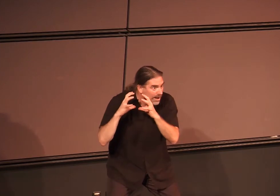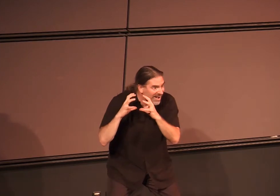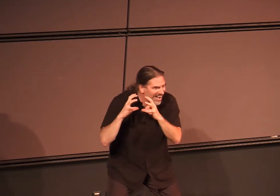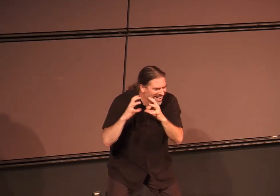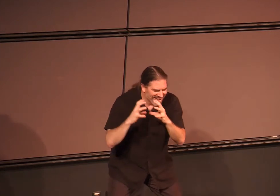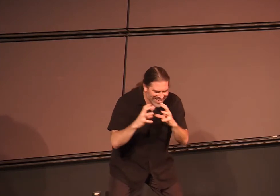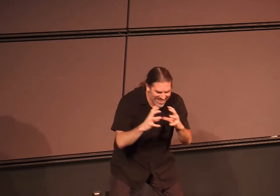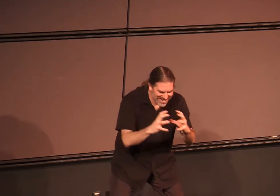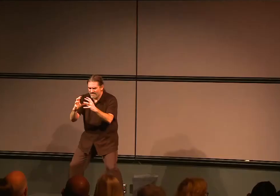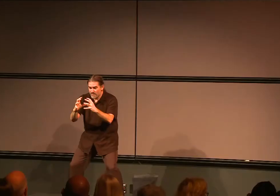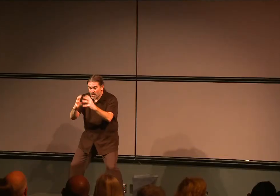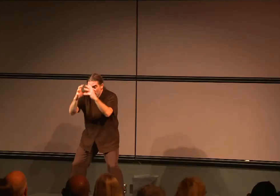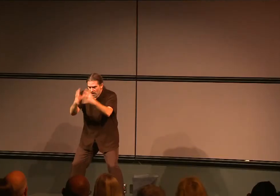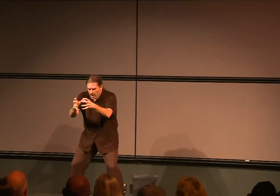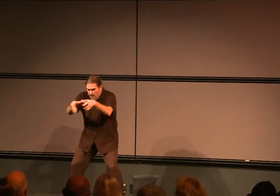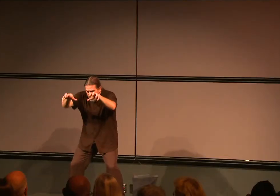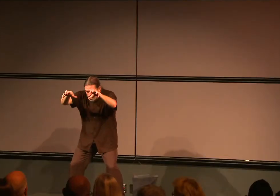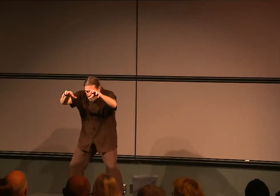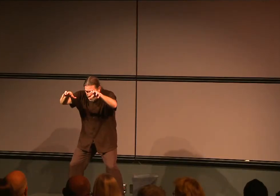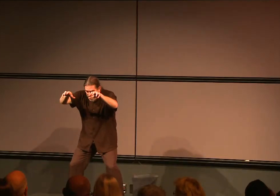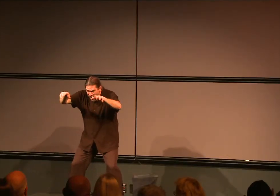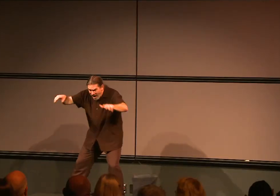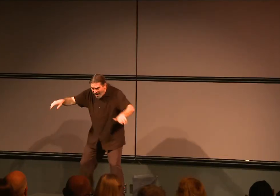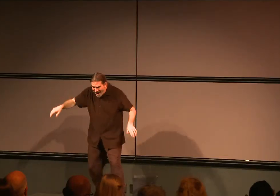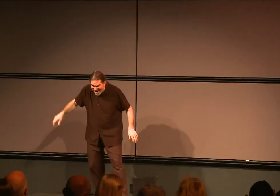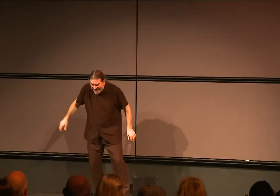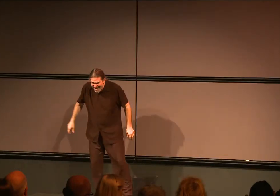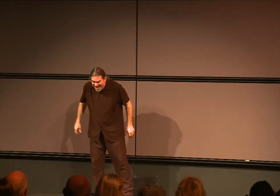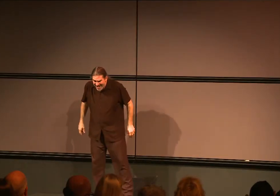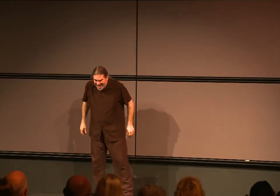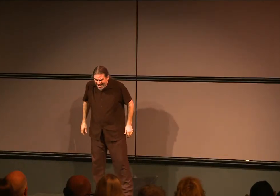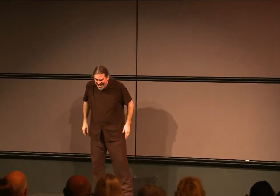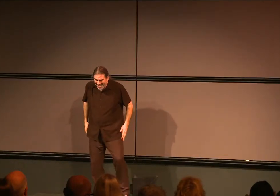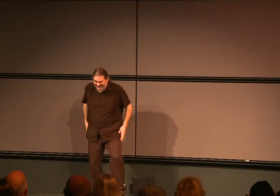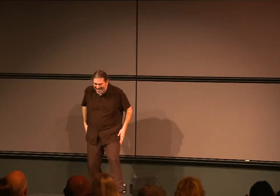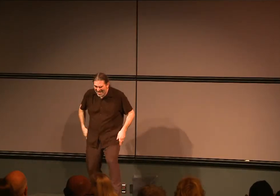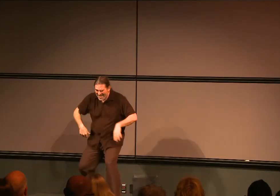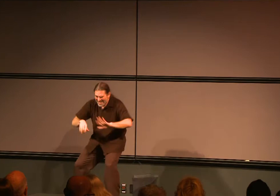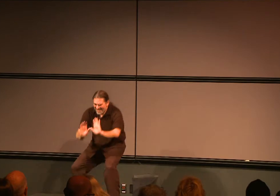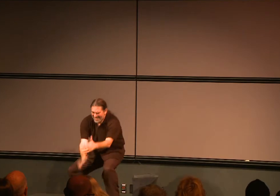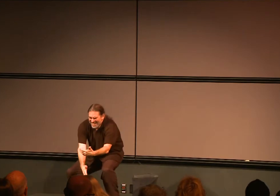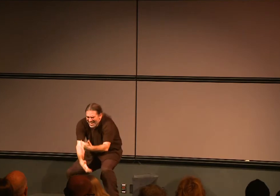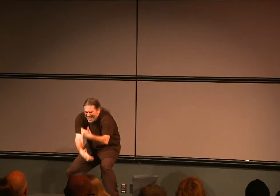the egg is cracked. It's a baby girl.